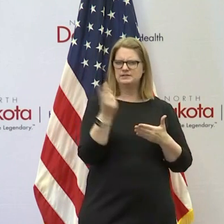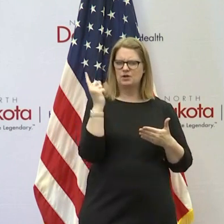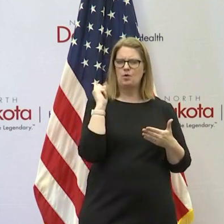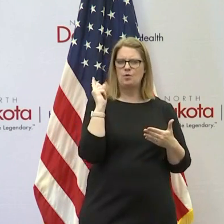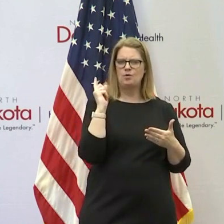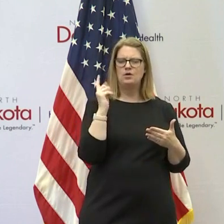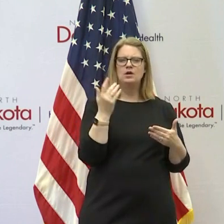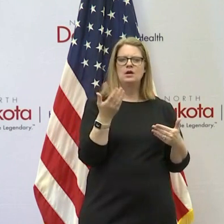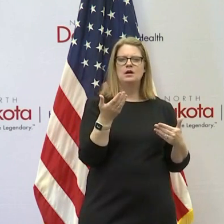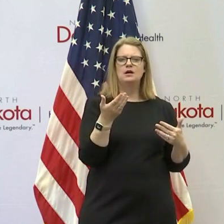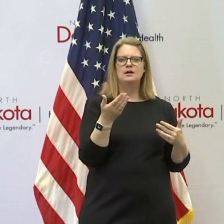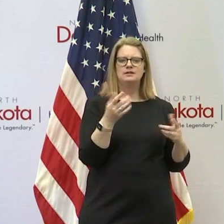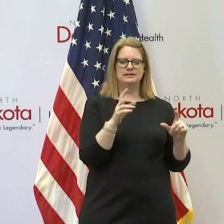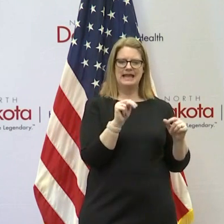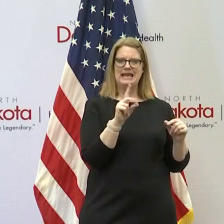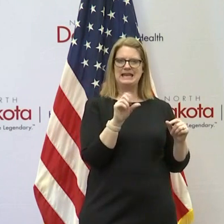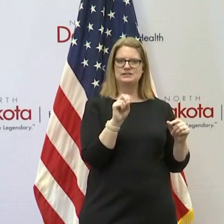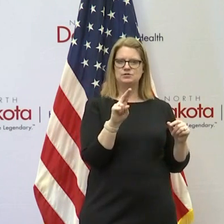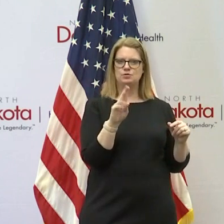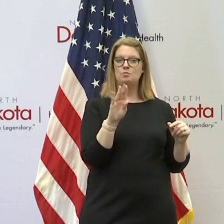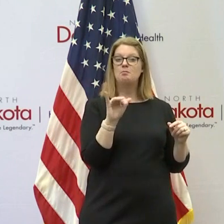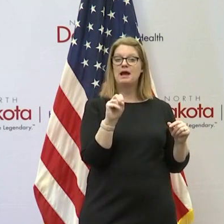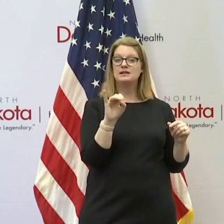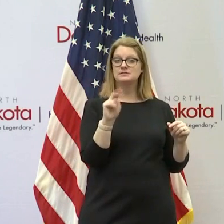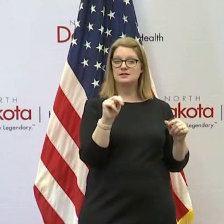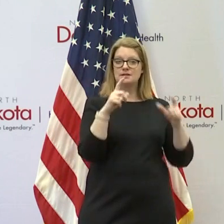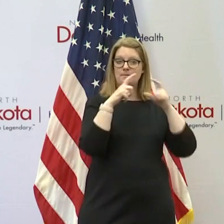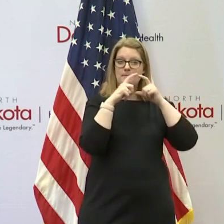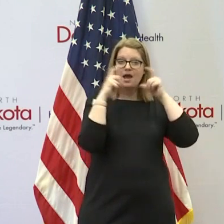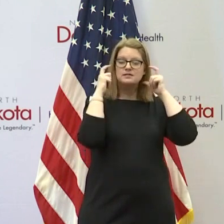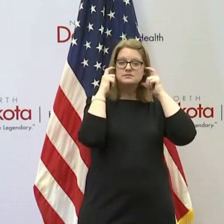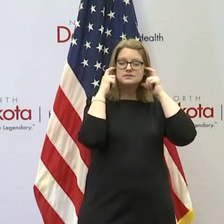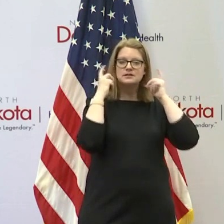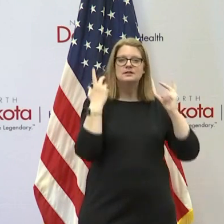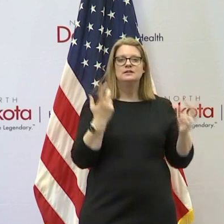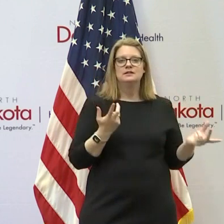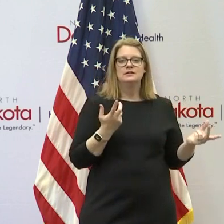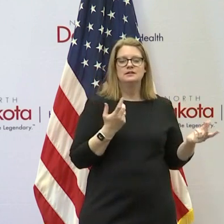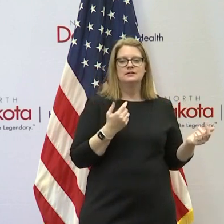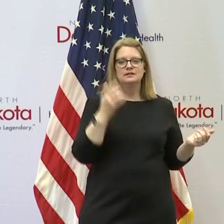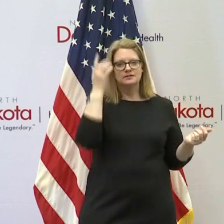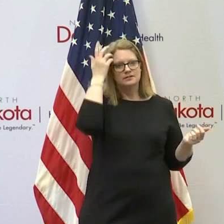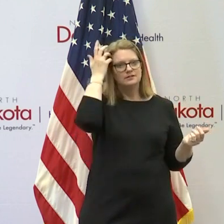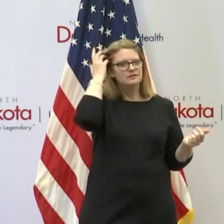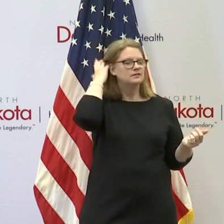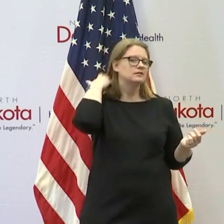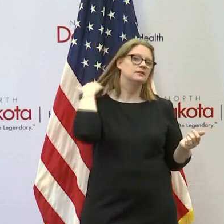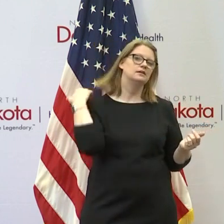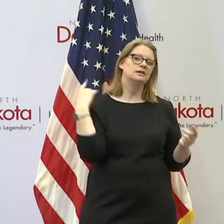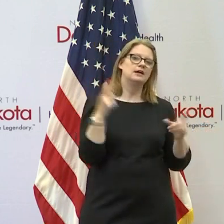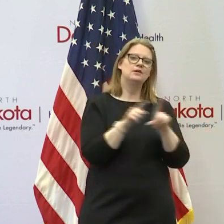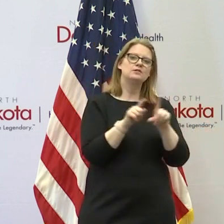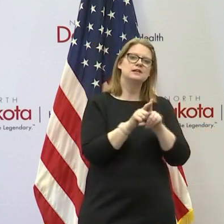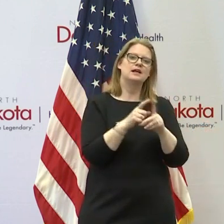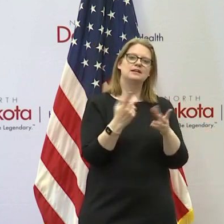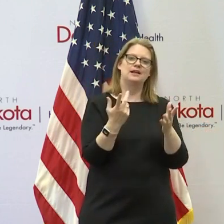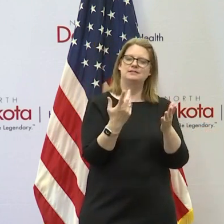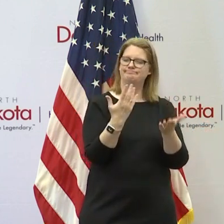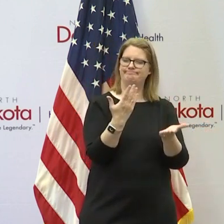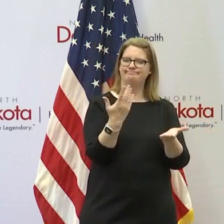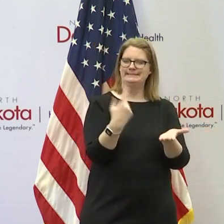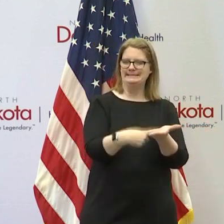a NSU Bison mask. And of course, that led to a good conversation with the president